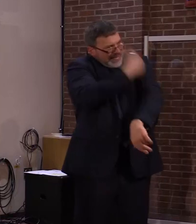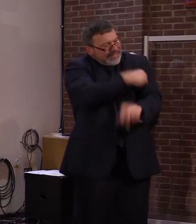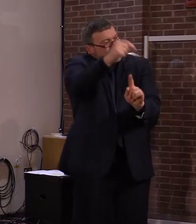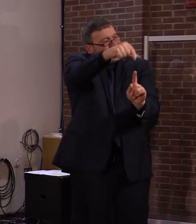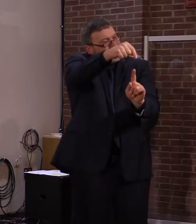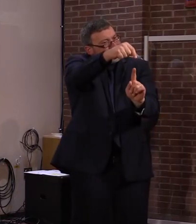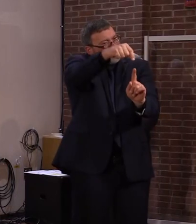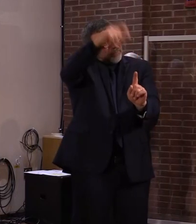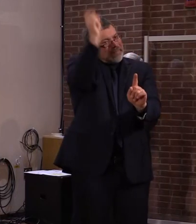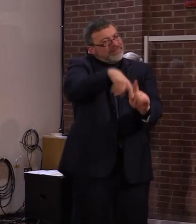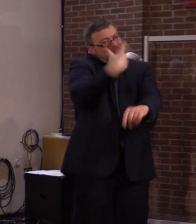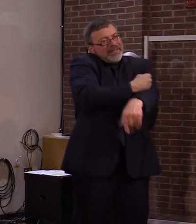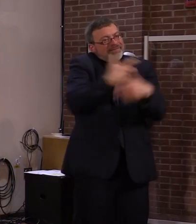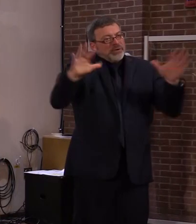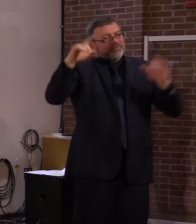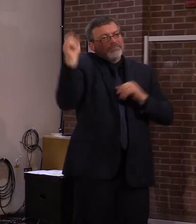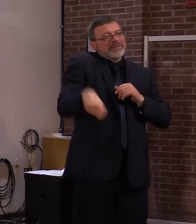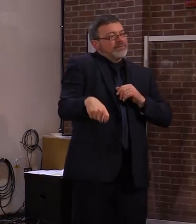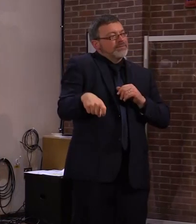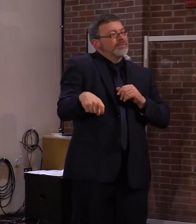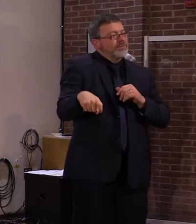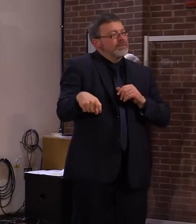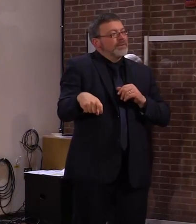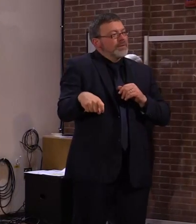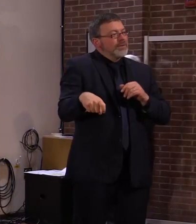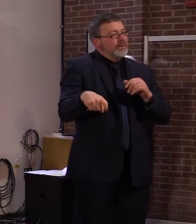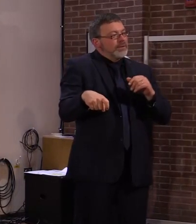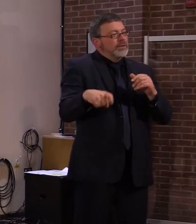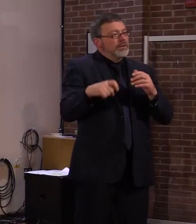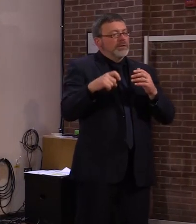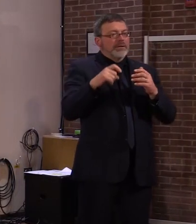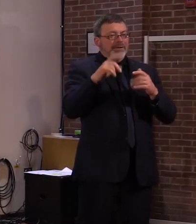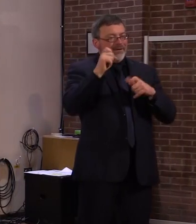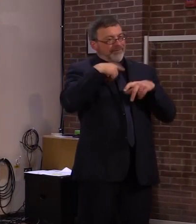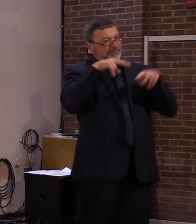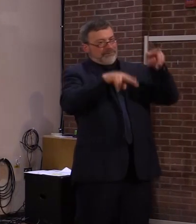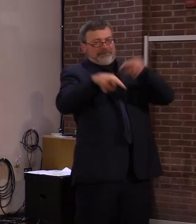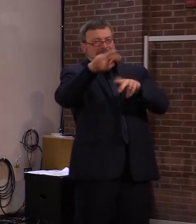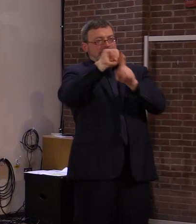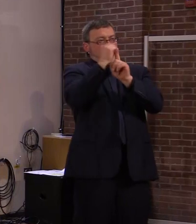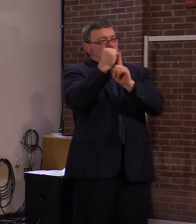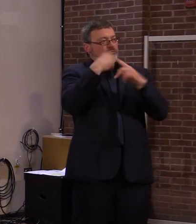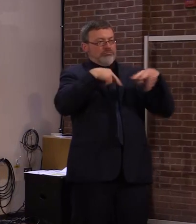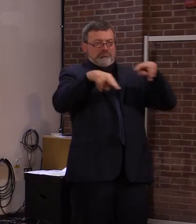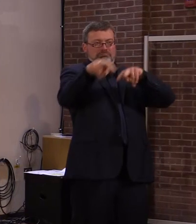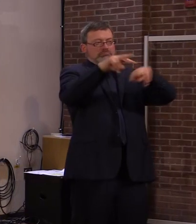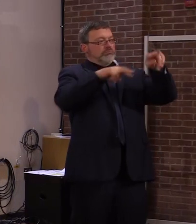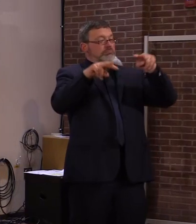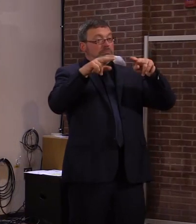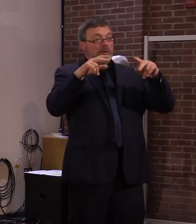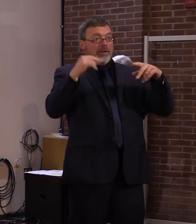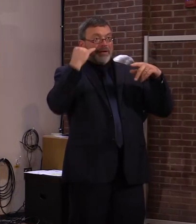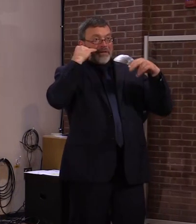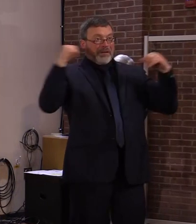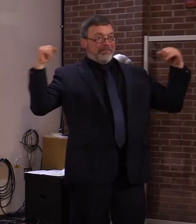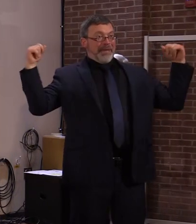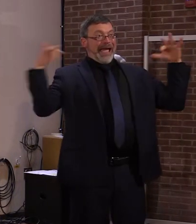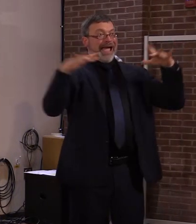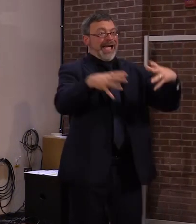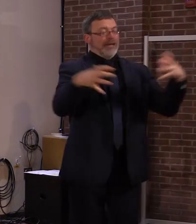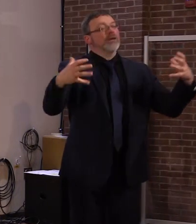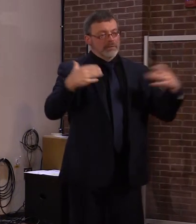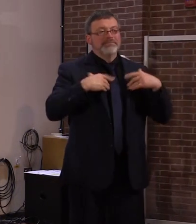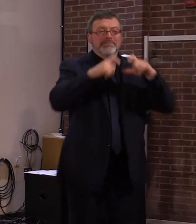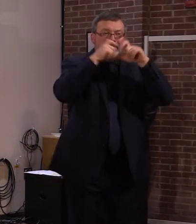where we're finding some of these situations. It's really about the gatherings, small gatherings and so forth